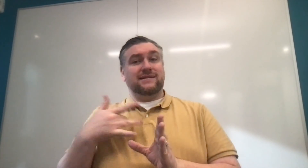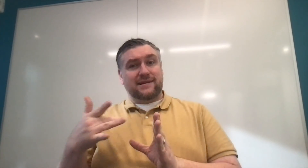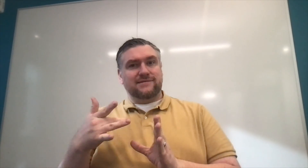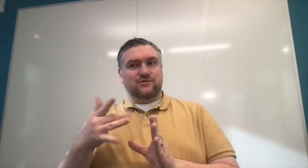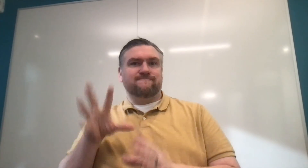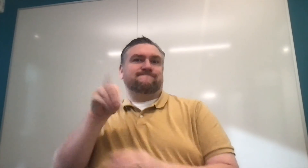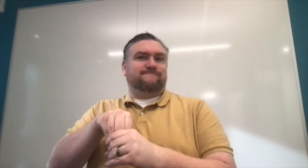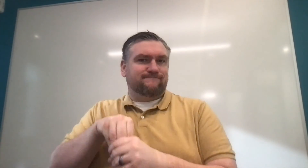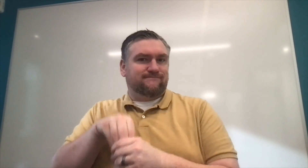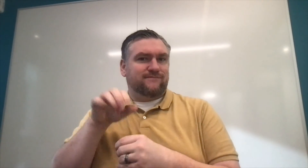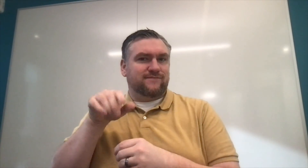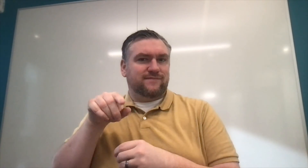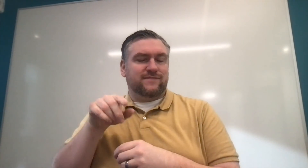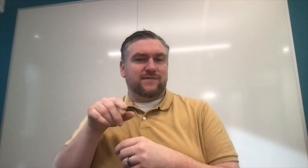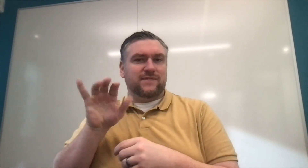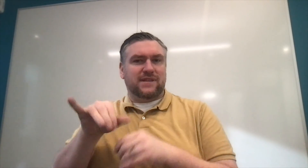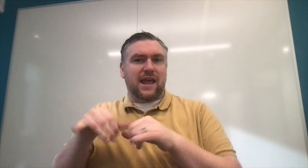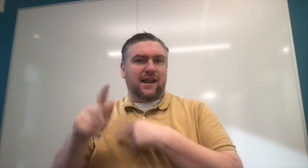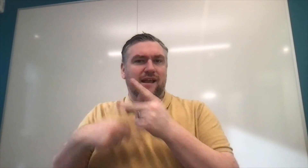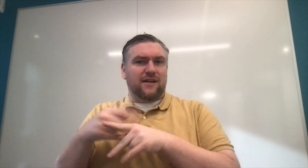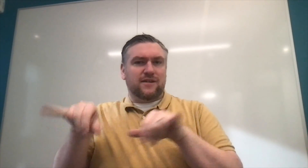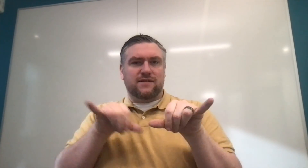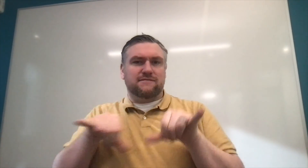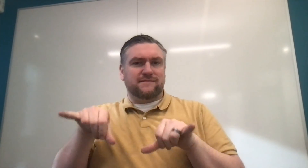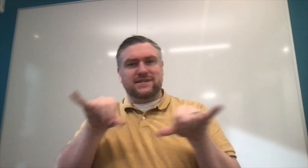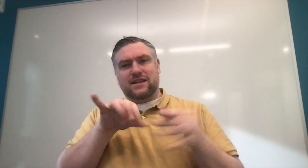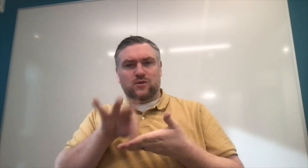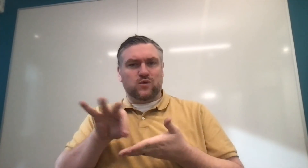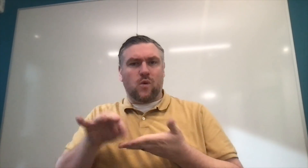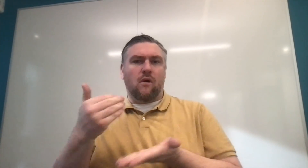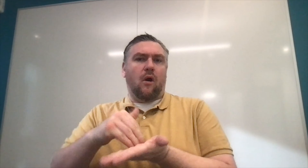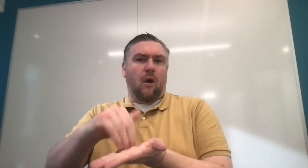is the school psychologist. They tend to be involved with that kind of standard